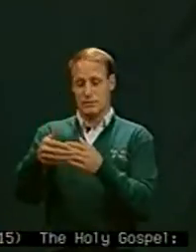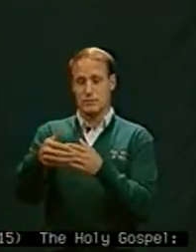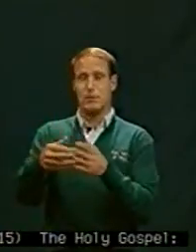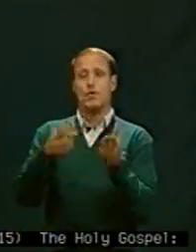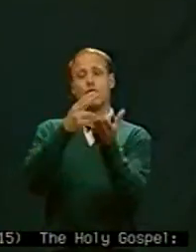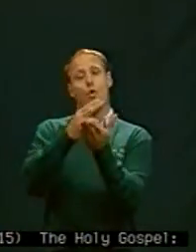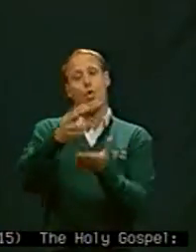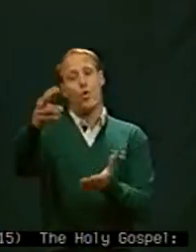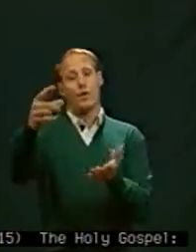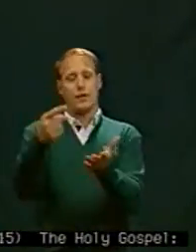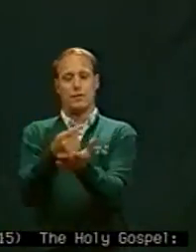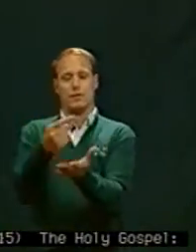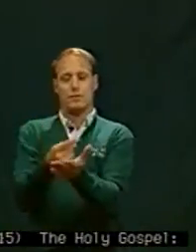15. The Holy Gospel.